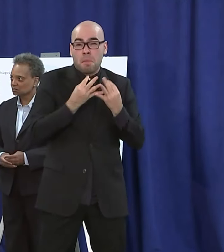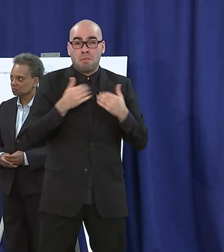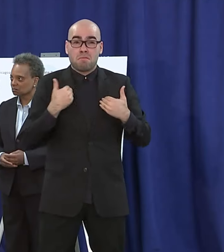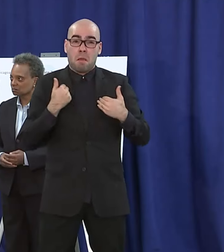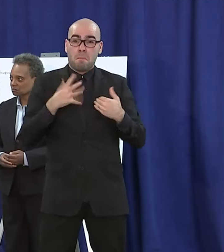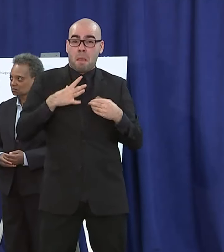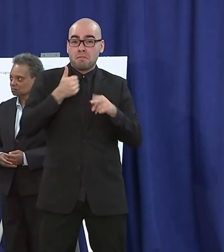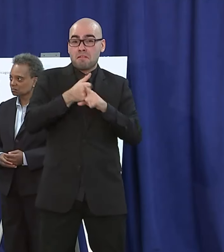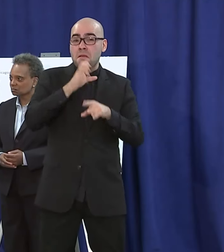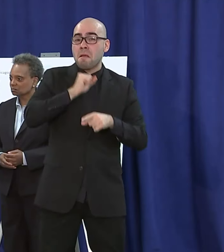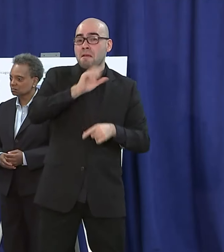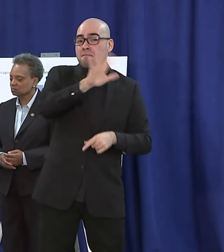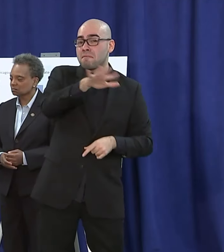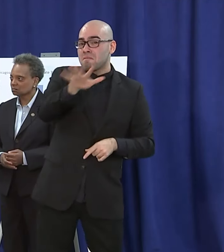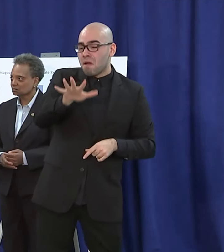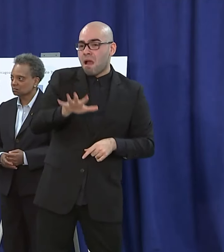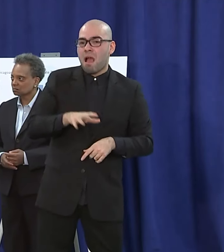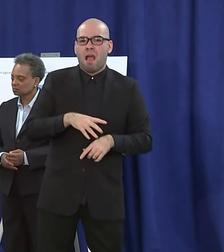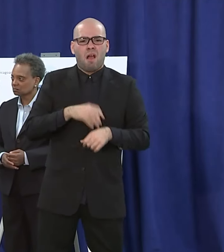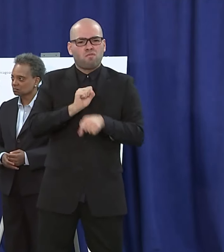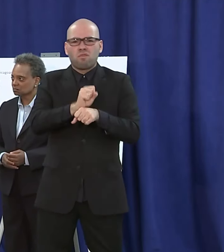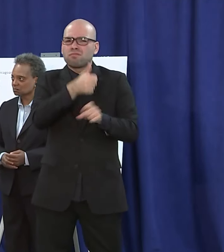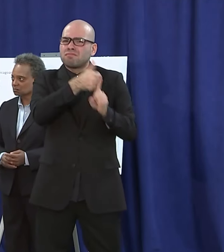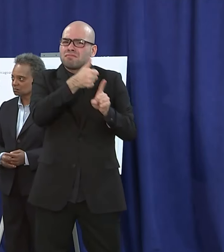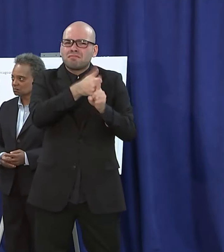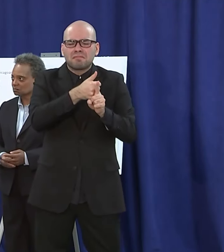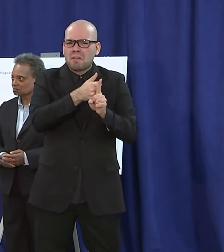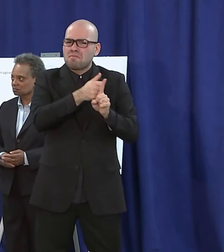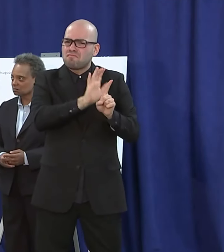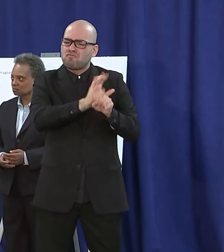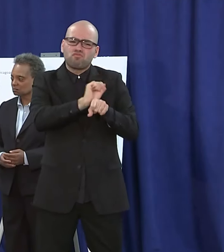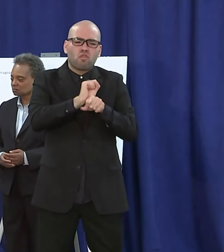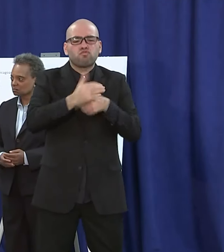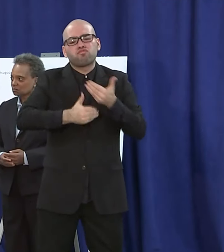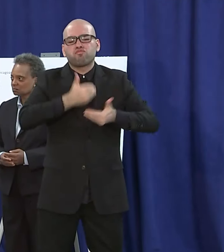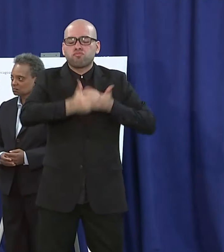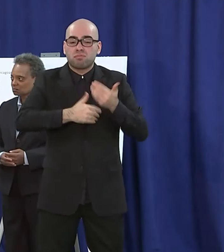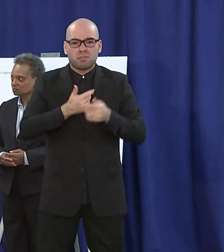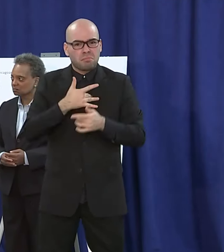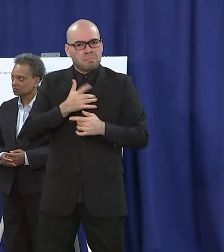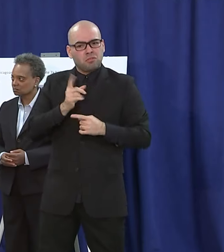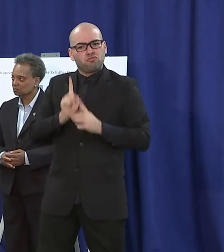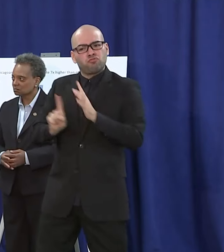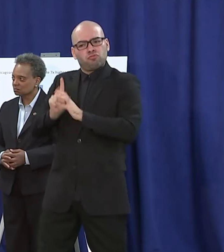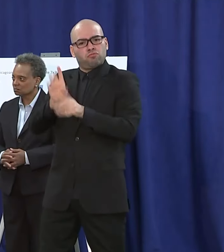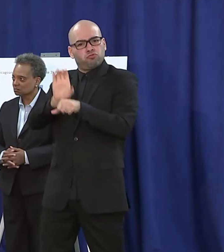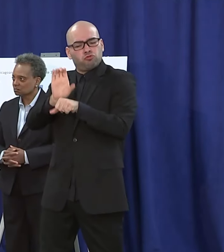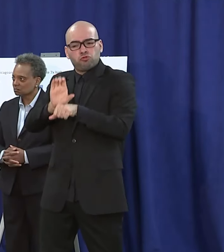old, self-employed, had done a lot of work around our church over the years. Often we had to